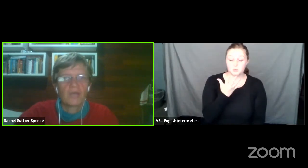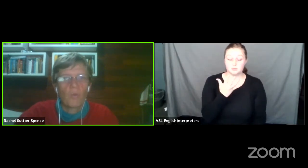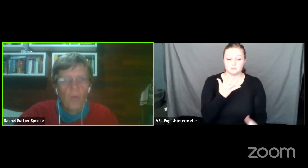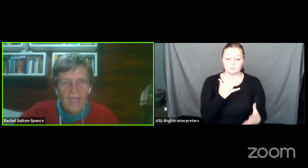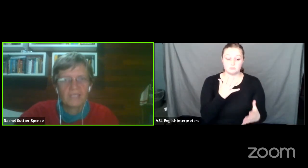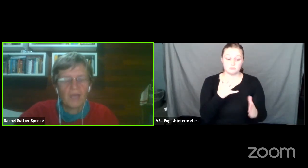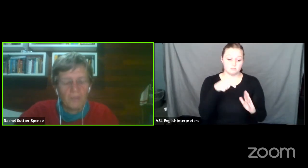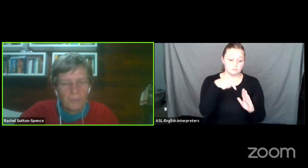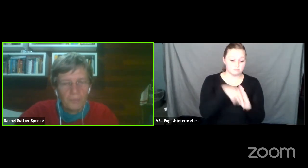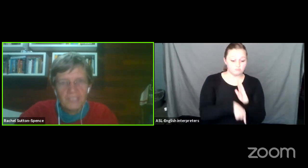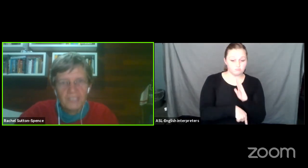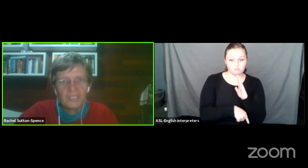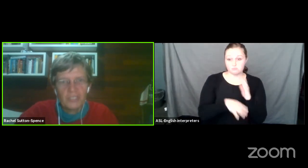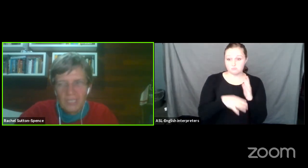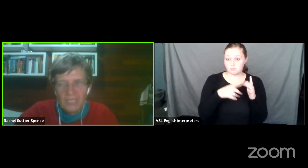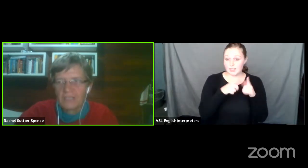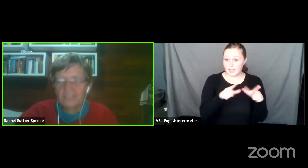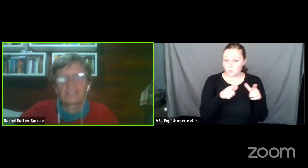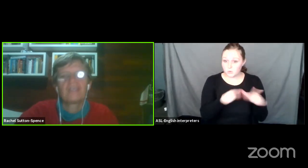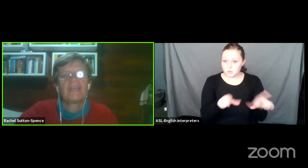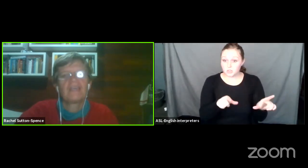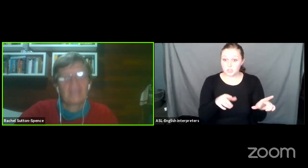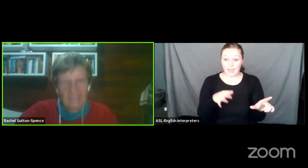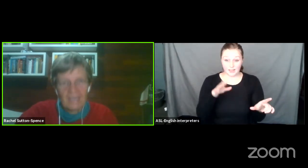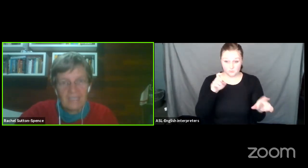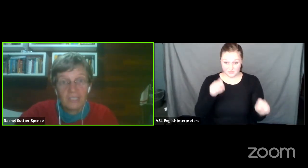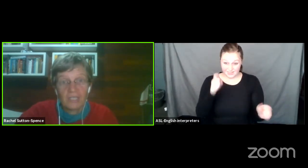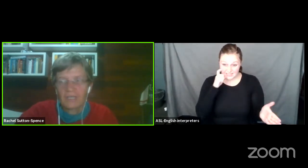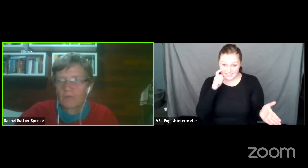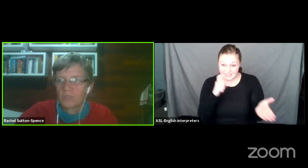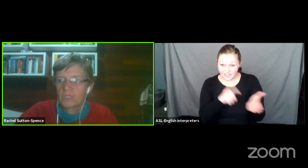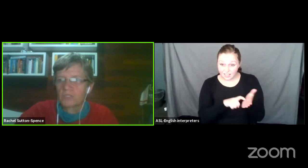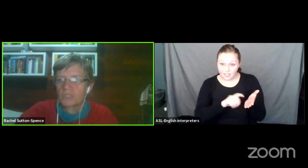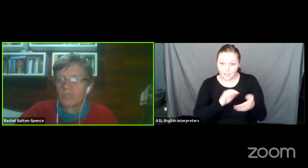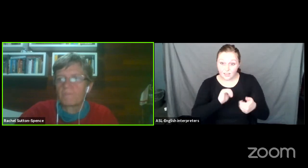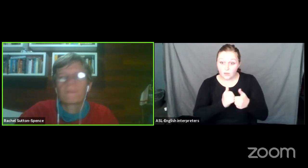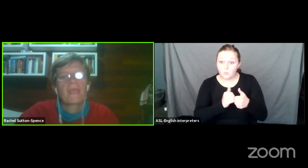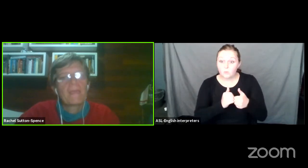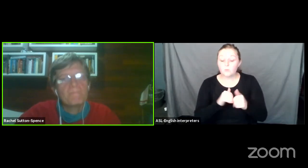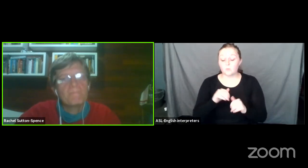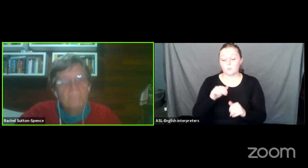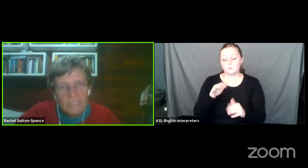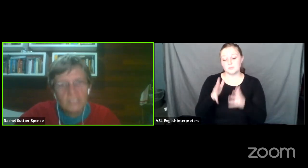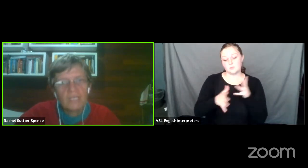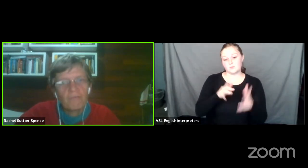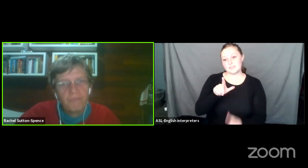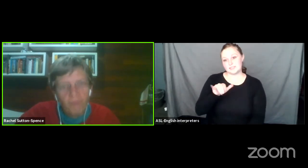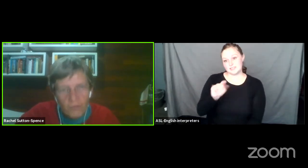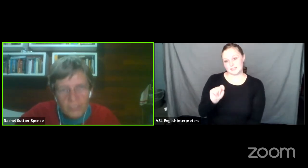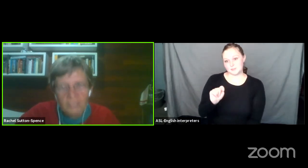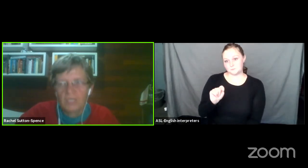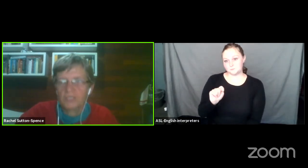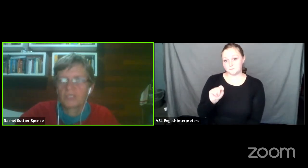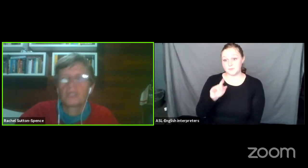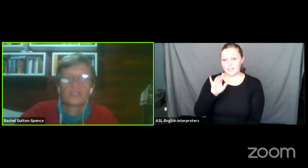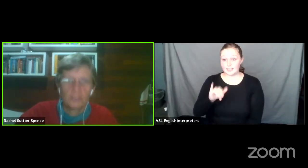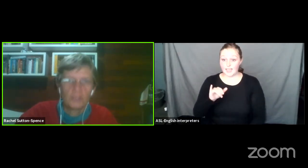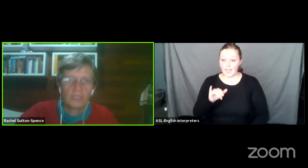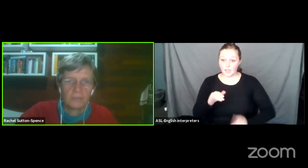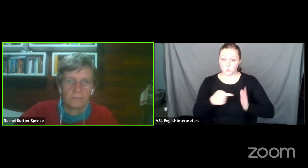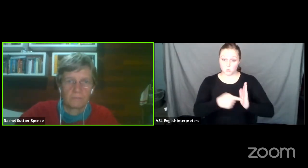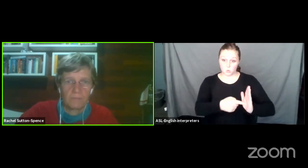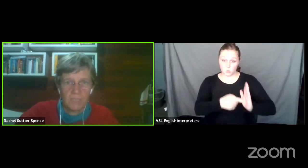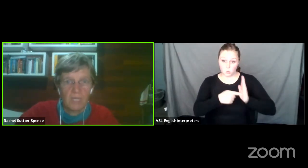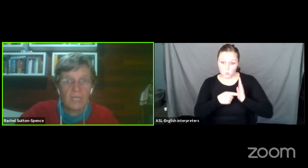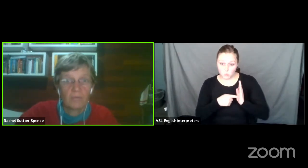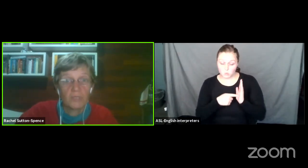and a place to see this is in sign language literature. It forces us to look